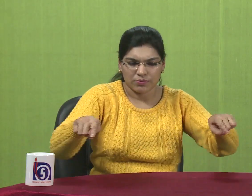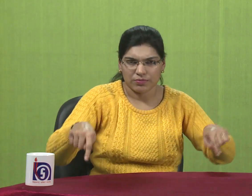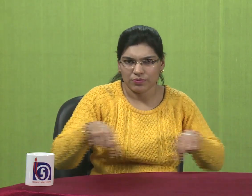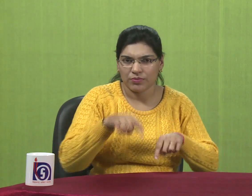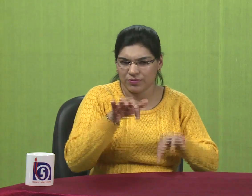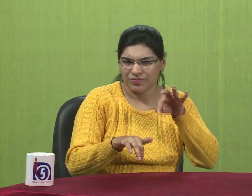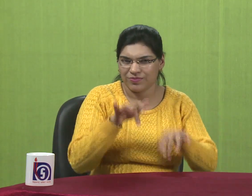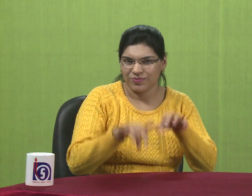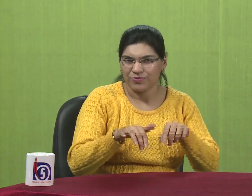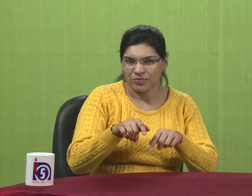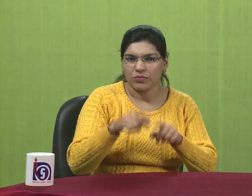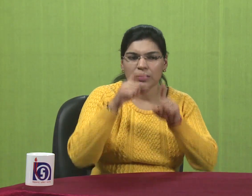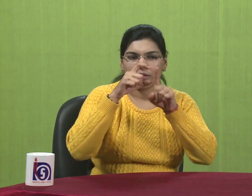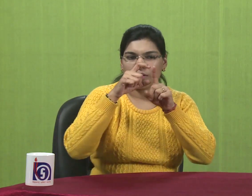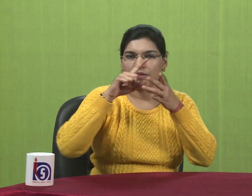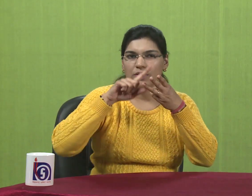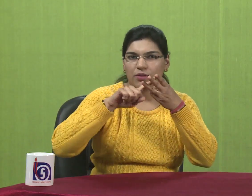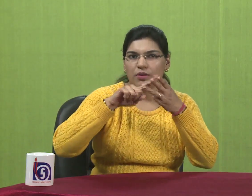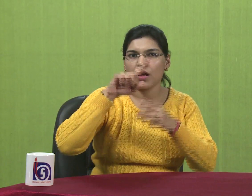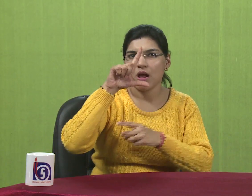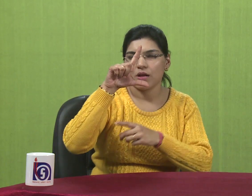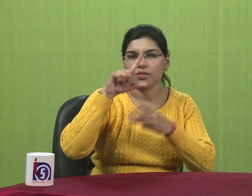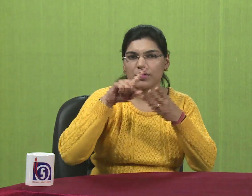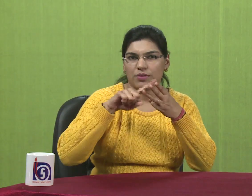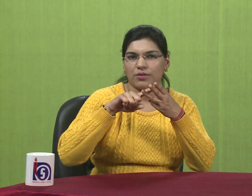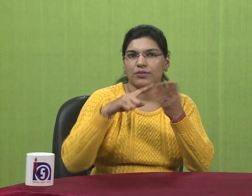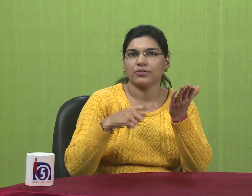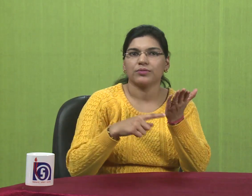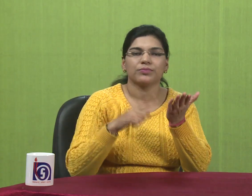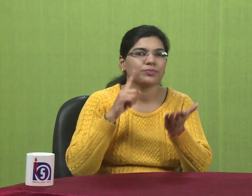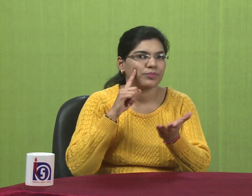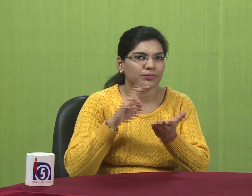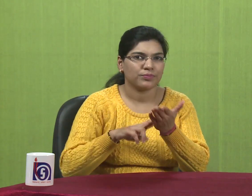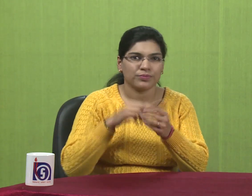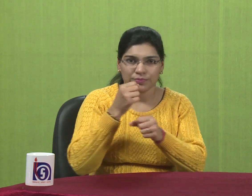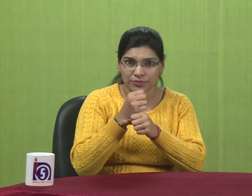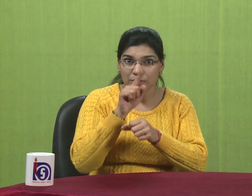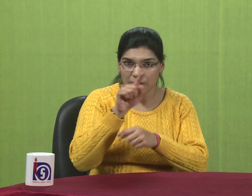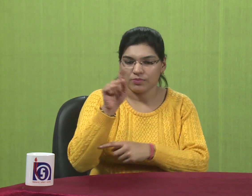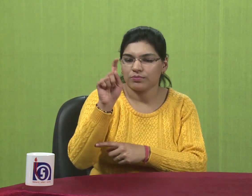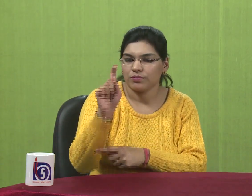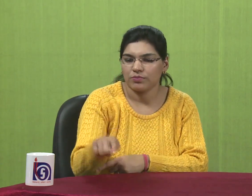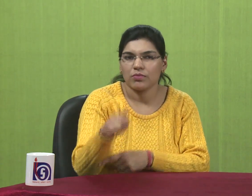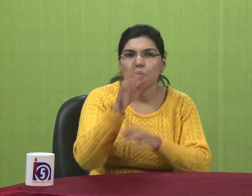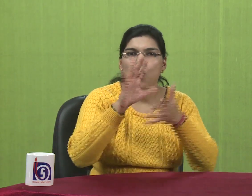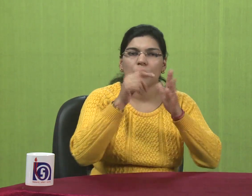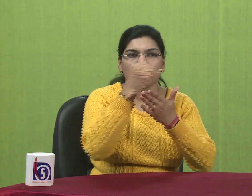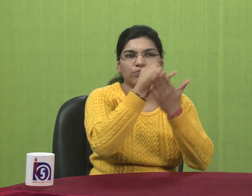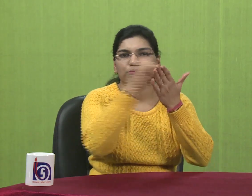wrong line, you can select it from your mouse and click on the delete backspace